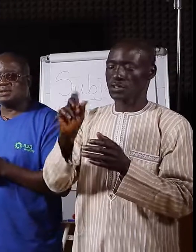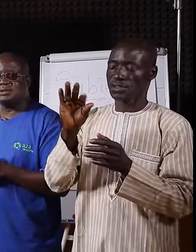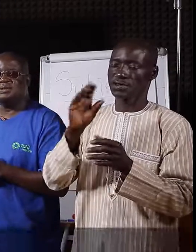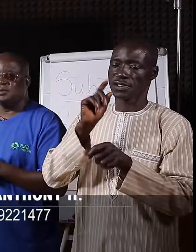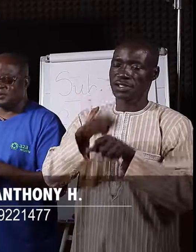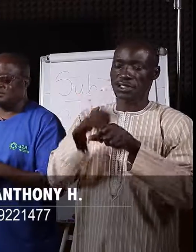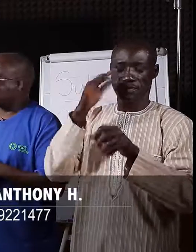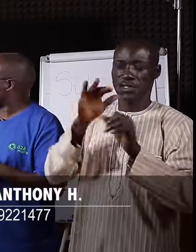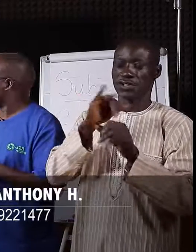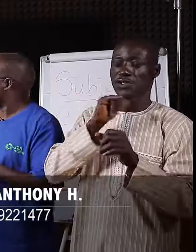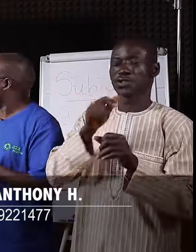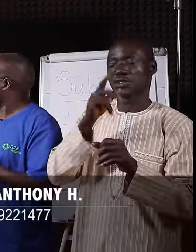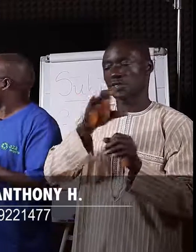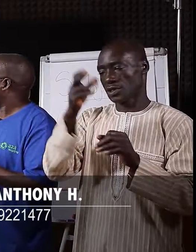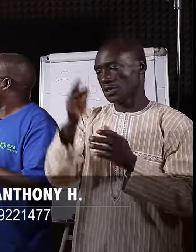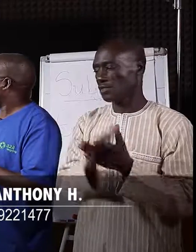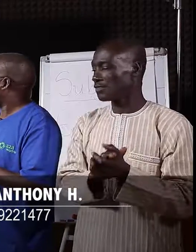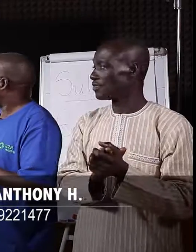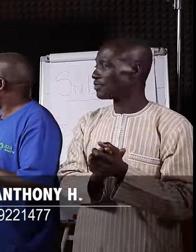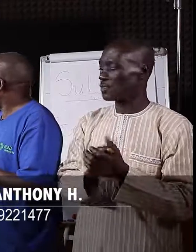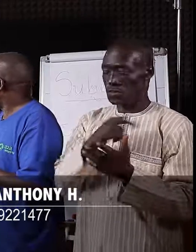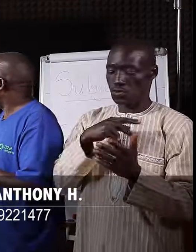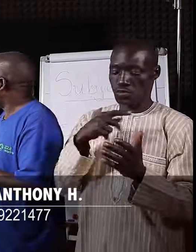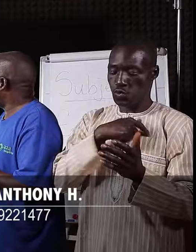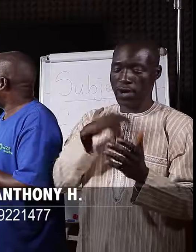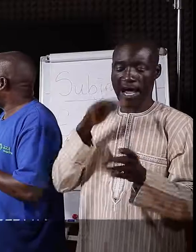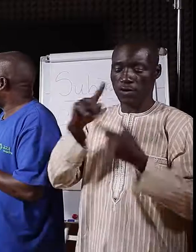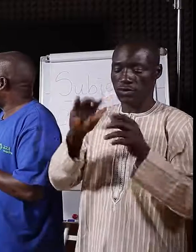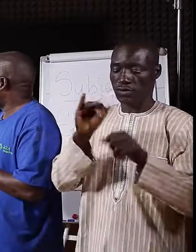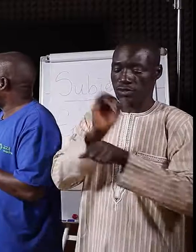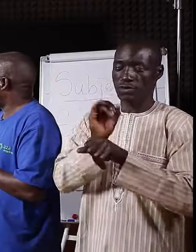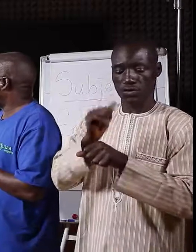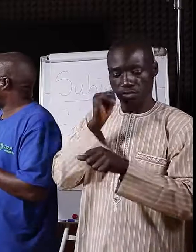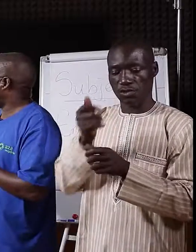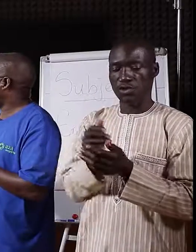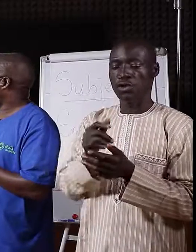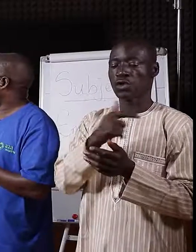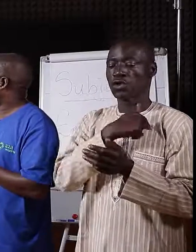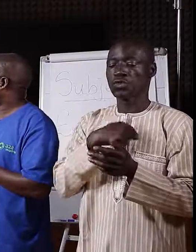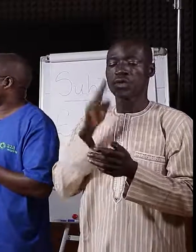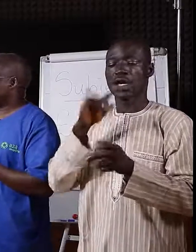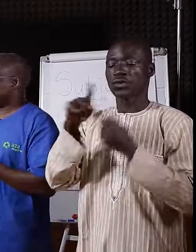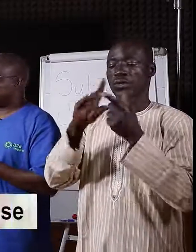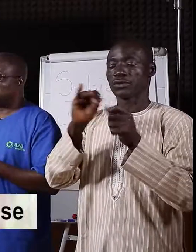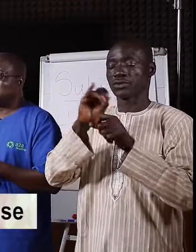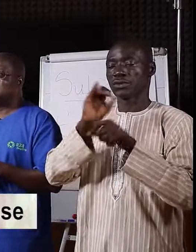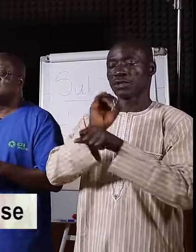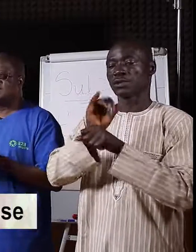for the action not given. We are going to do the work tomorrow. We are going to do the work